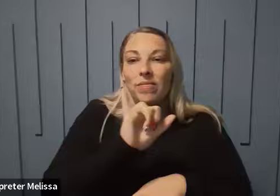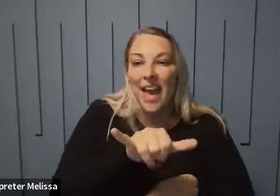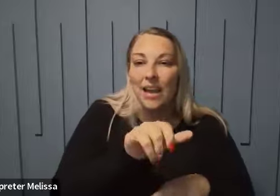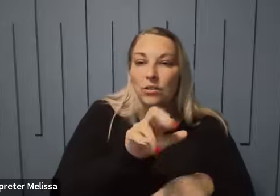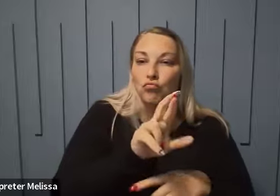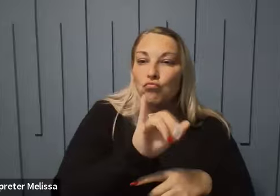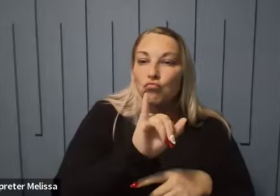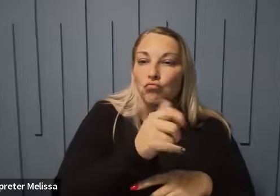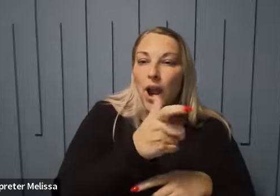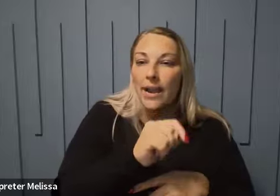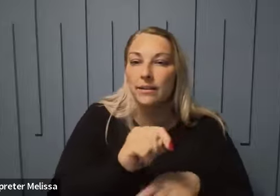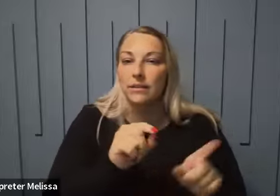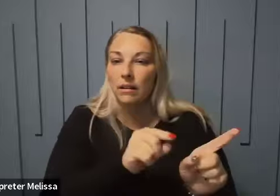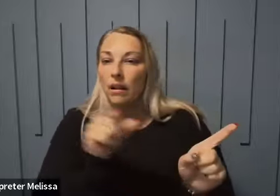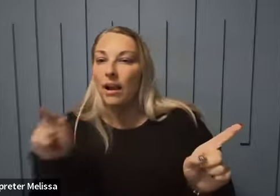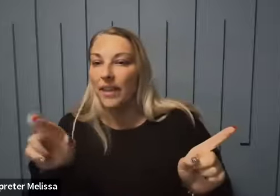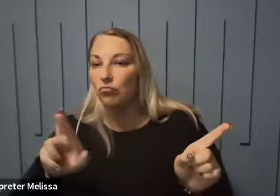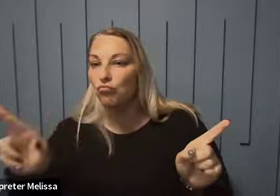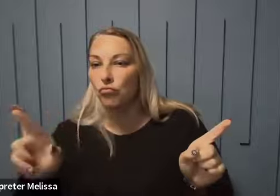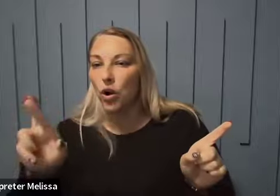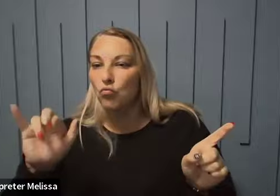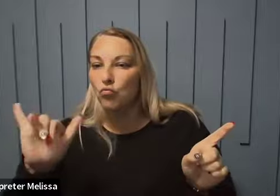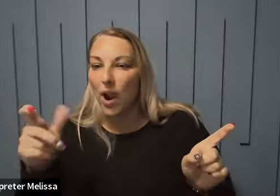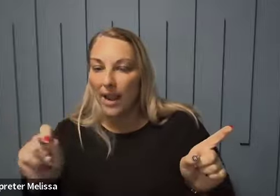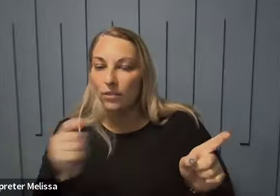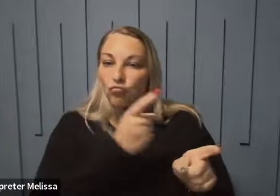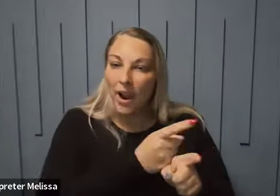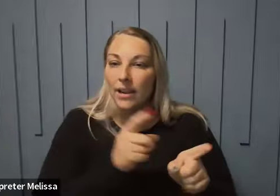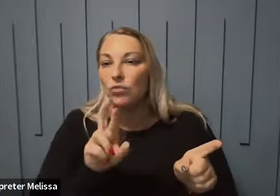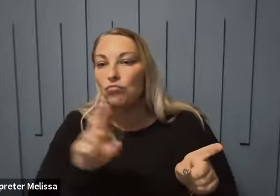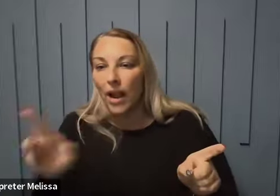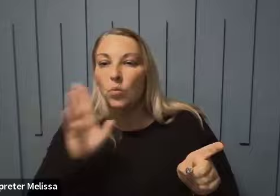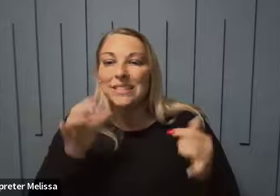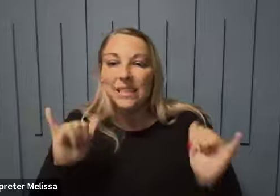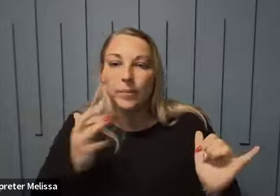English prior to encountering a sentence such as this.